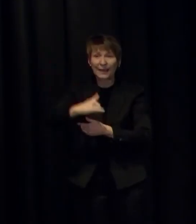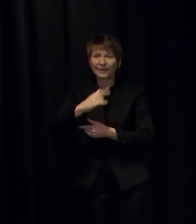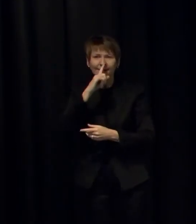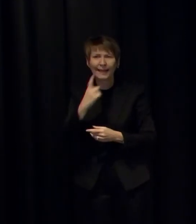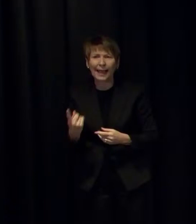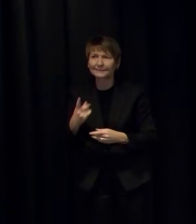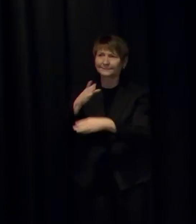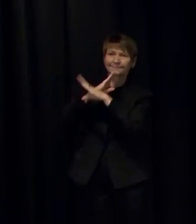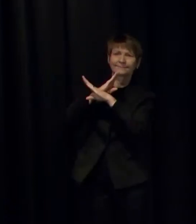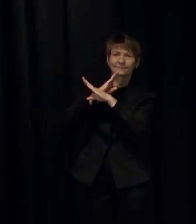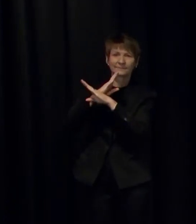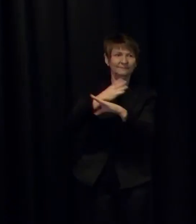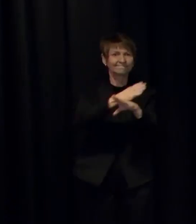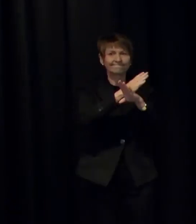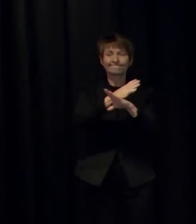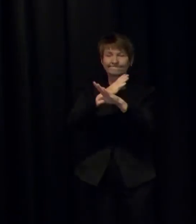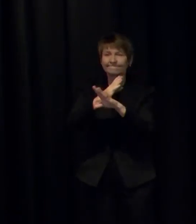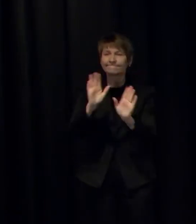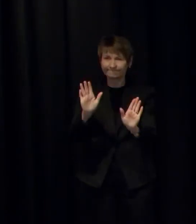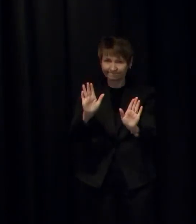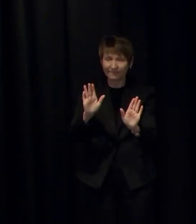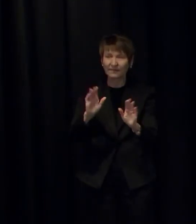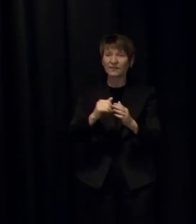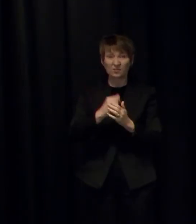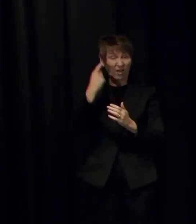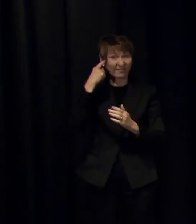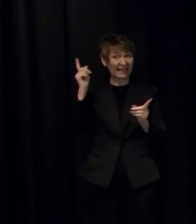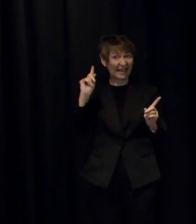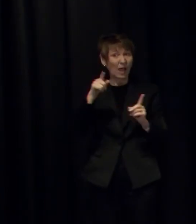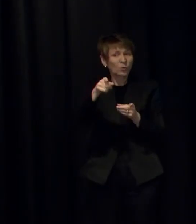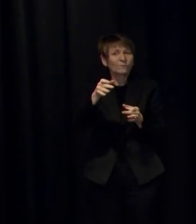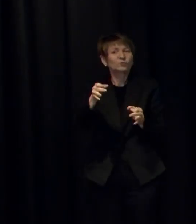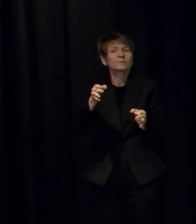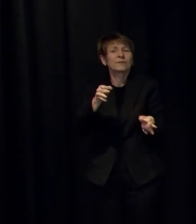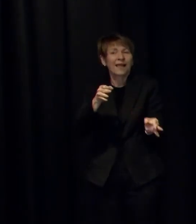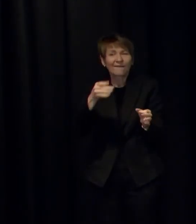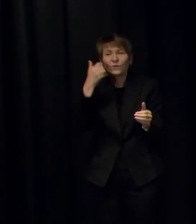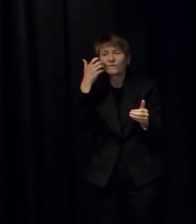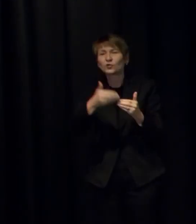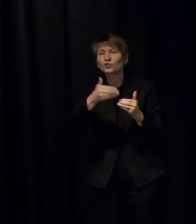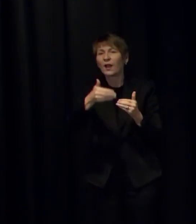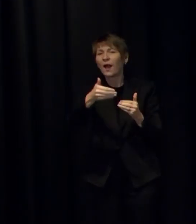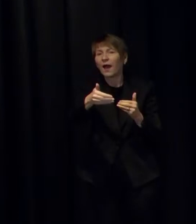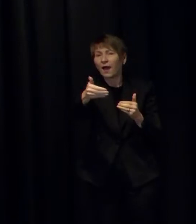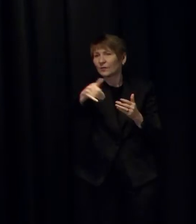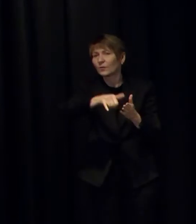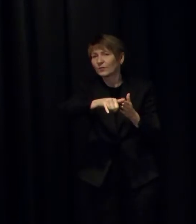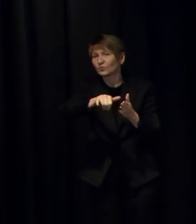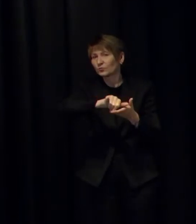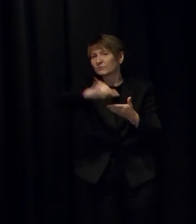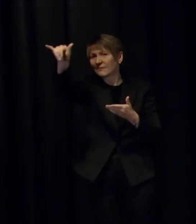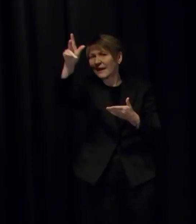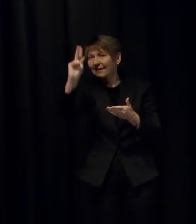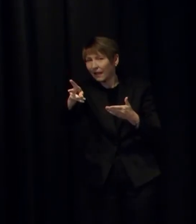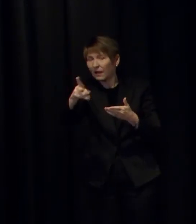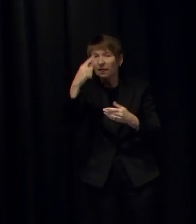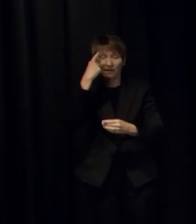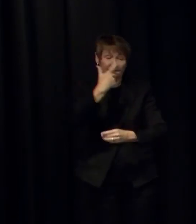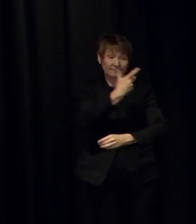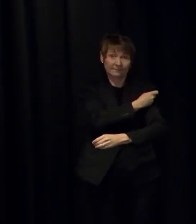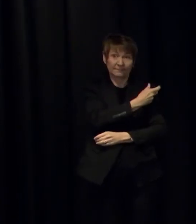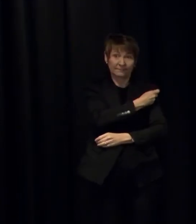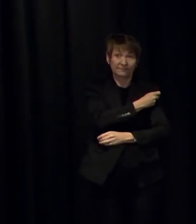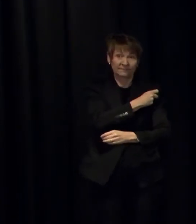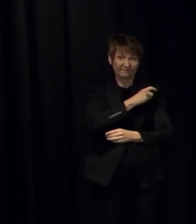dose. Second thing to do, get your second dose, and then you'll have many, many more options. Can I just also really quickly run through the return to school and clarify what's